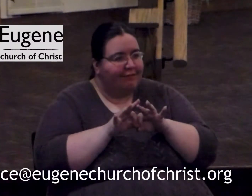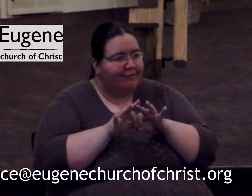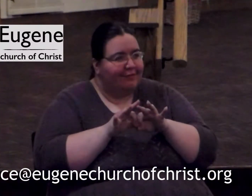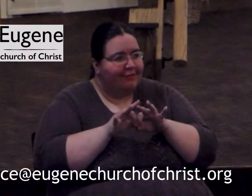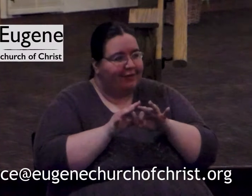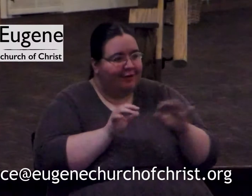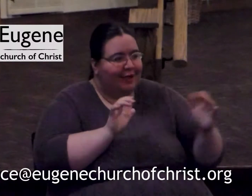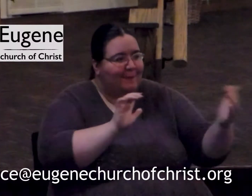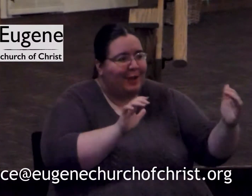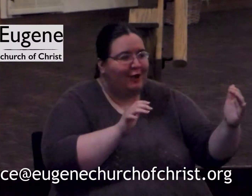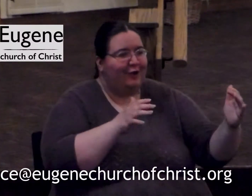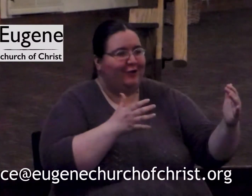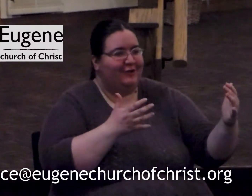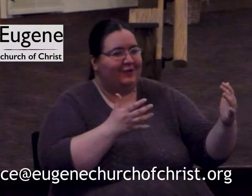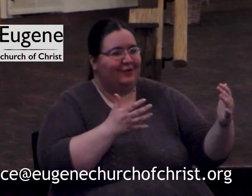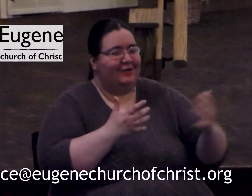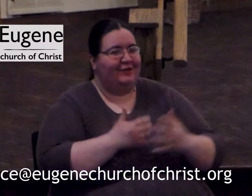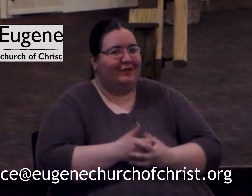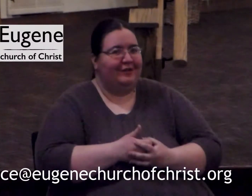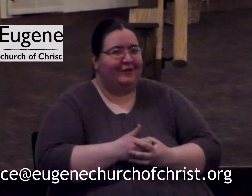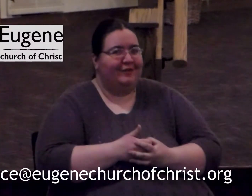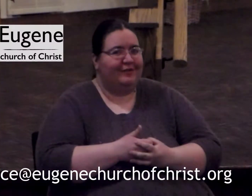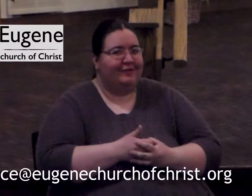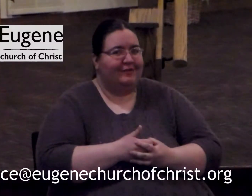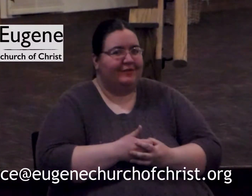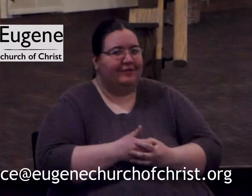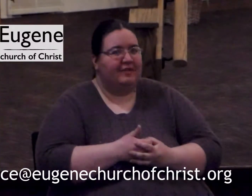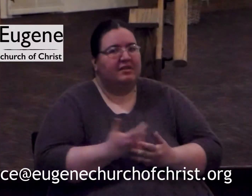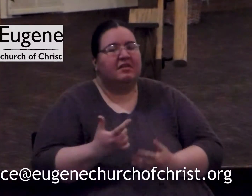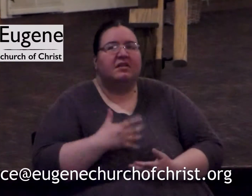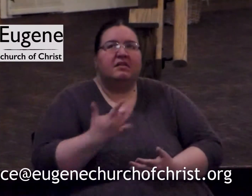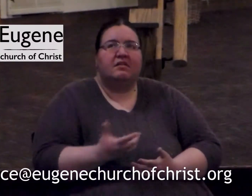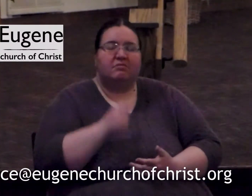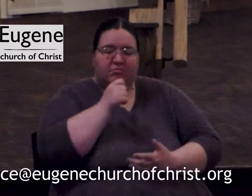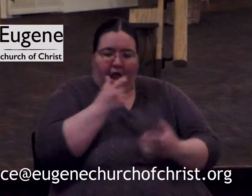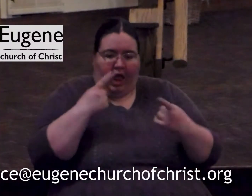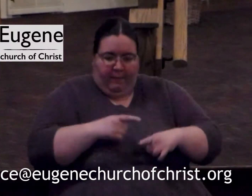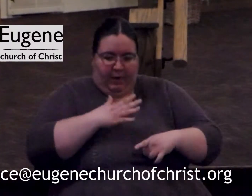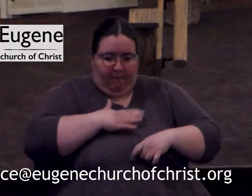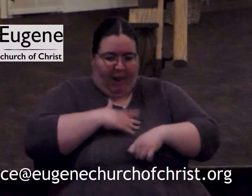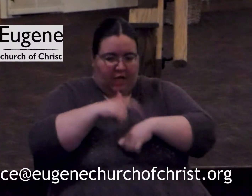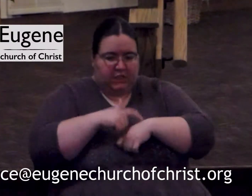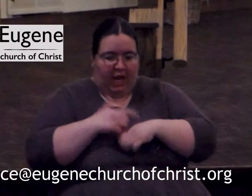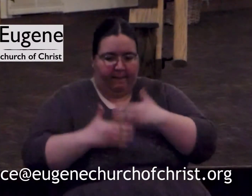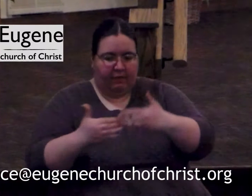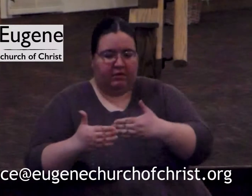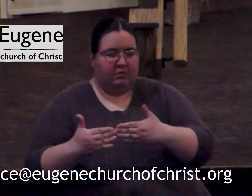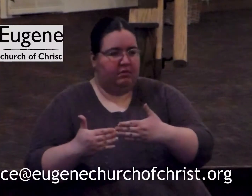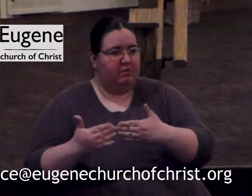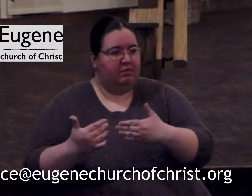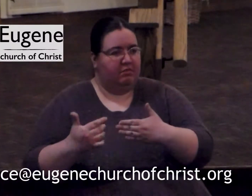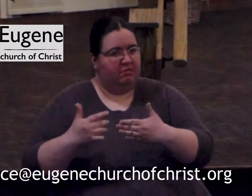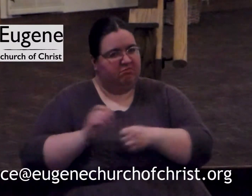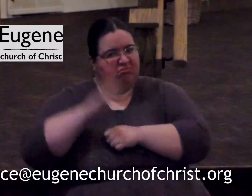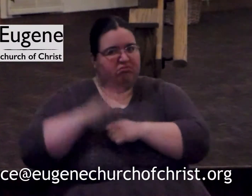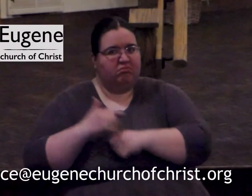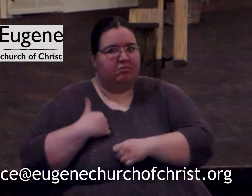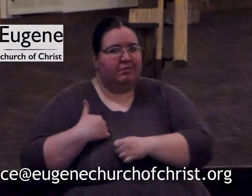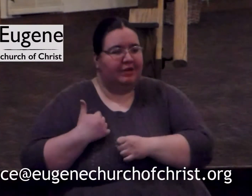It's not happening in my timing. That's my impatience. How many of us could sit down and talk about how things don't happen in our timing?